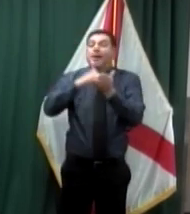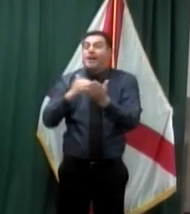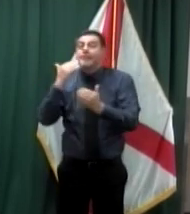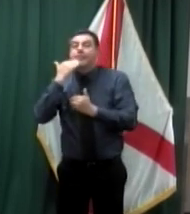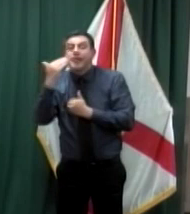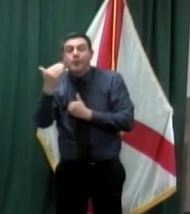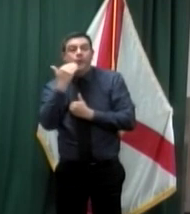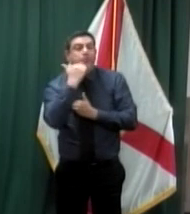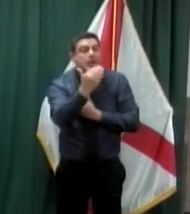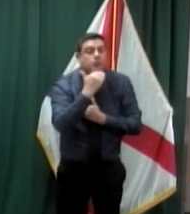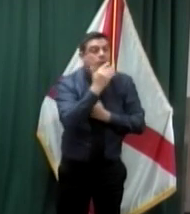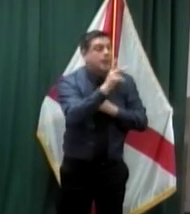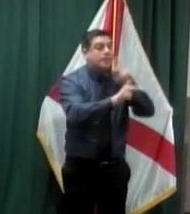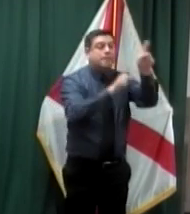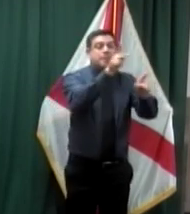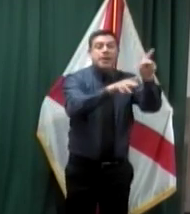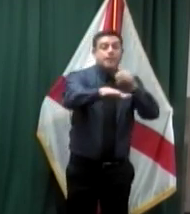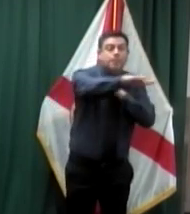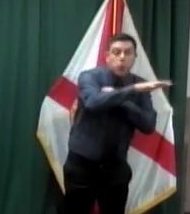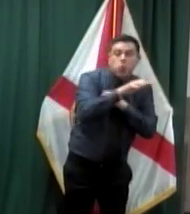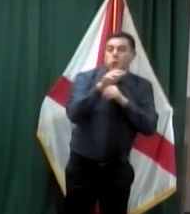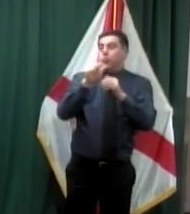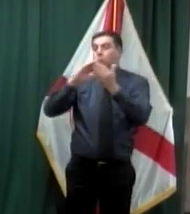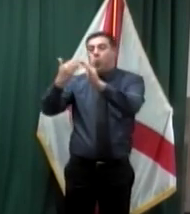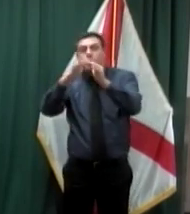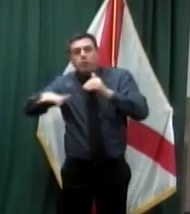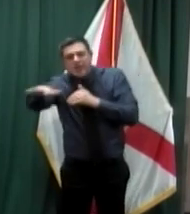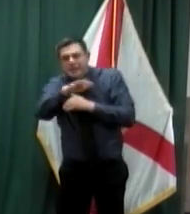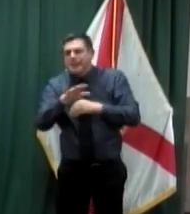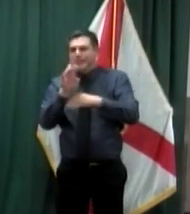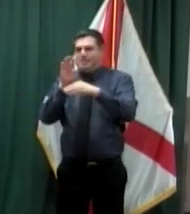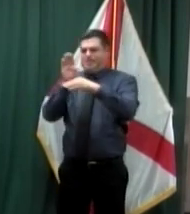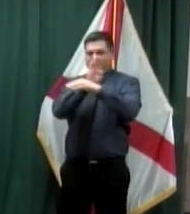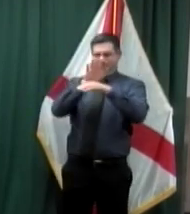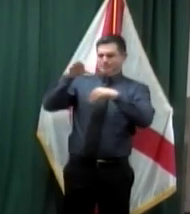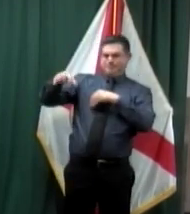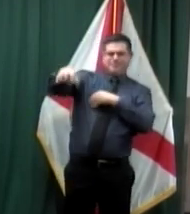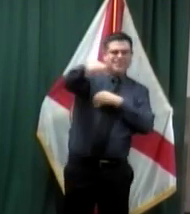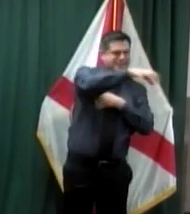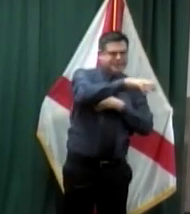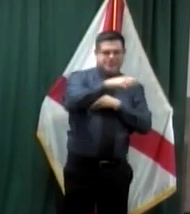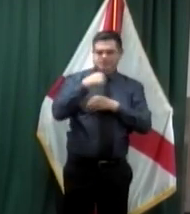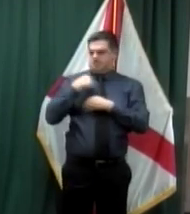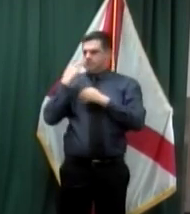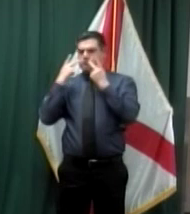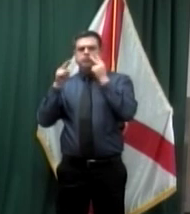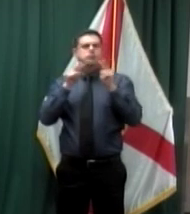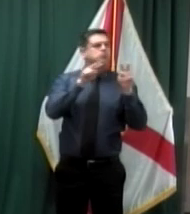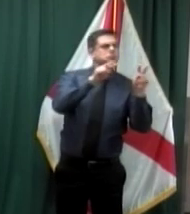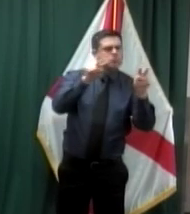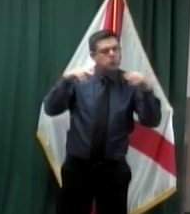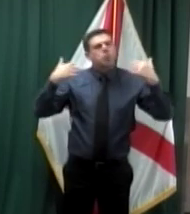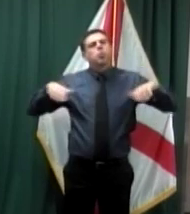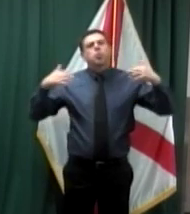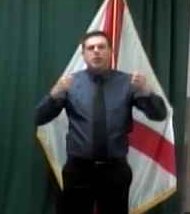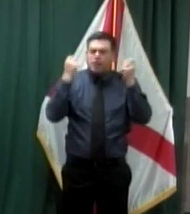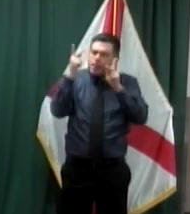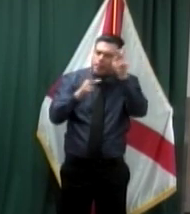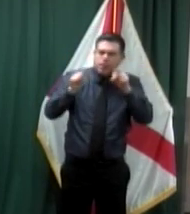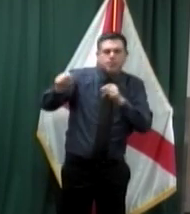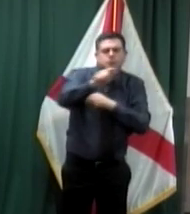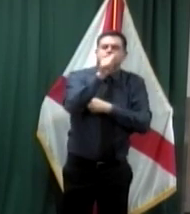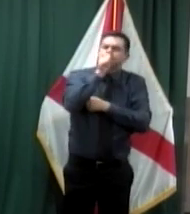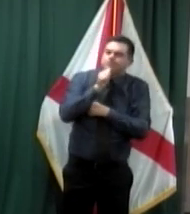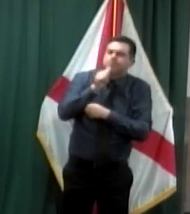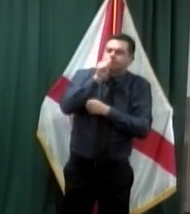know everybody's had a great deal of patience. You've seen, if you're watching the COVID updates, and Donna Walsh is going to talk a little bit more